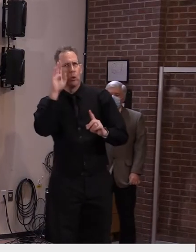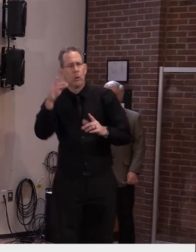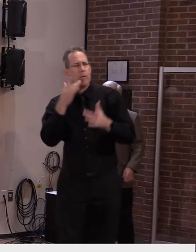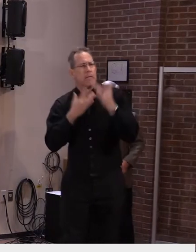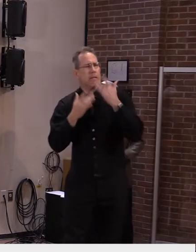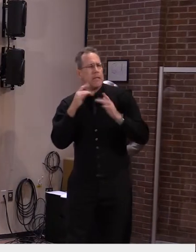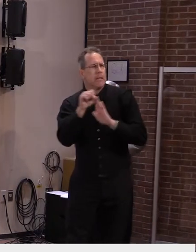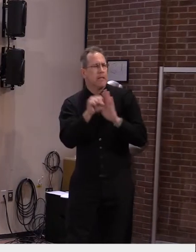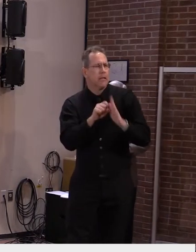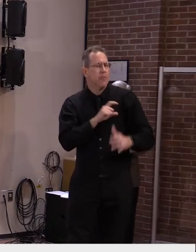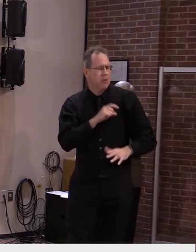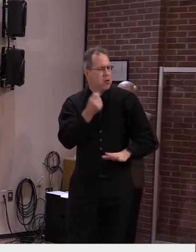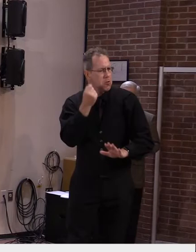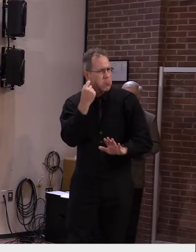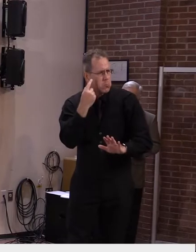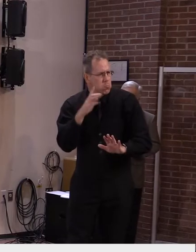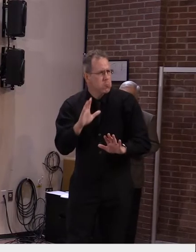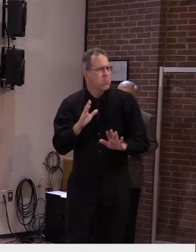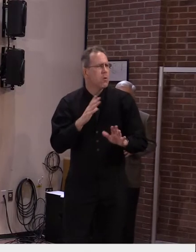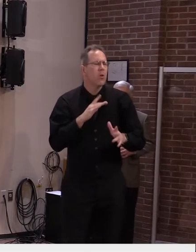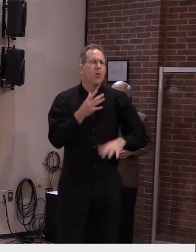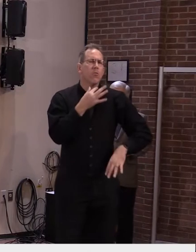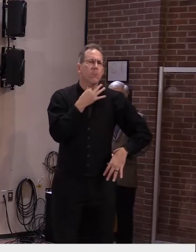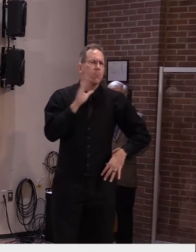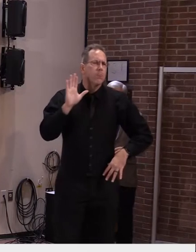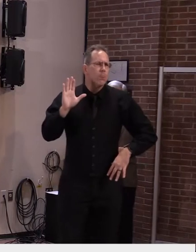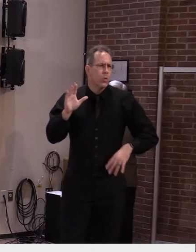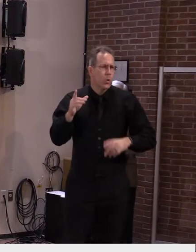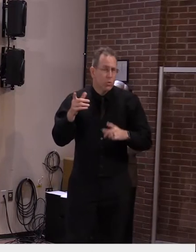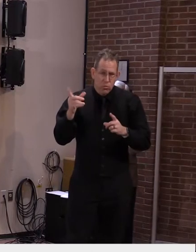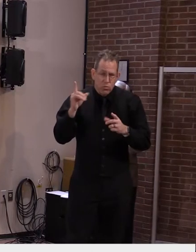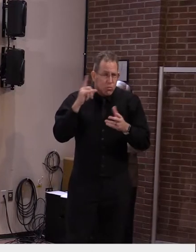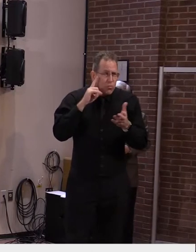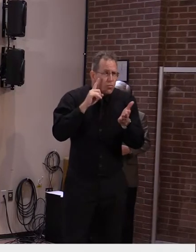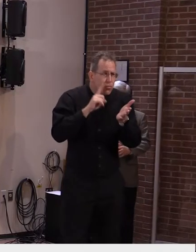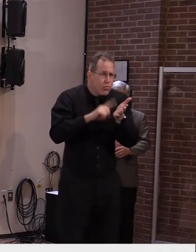opportunity to make a larger force by